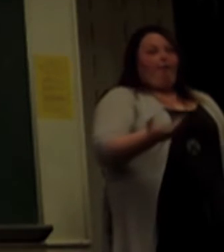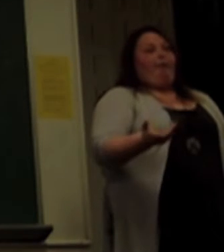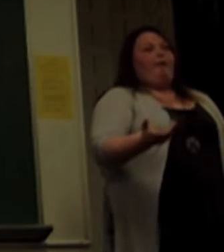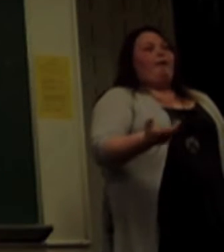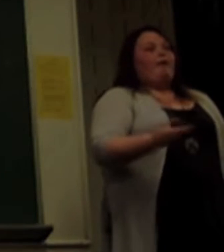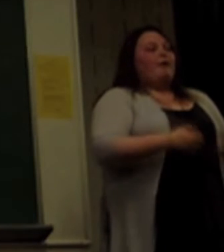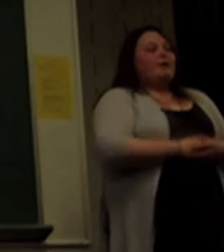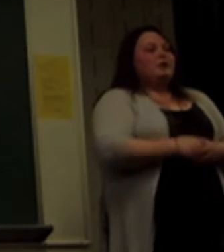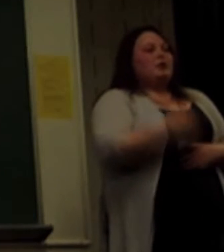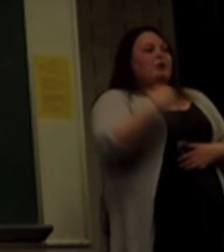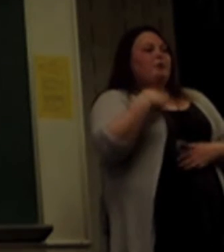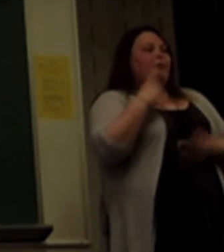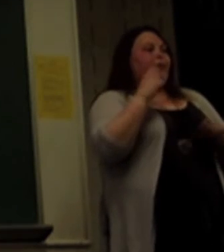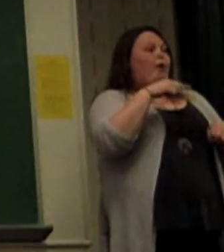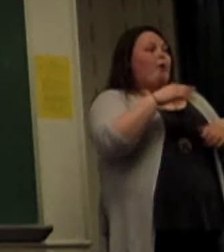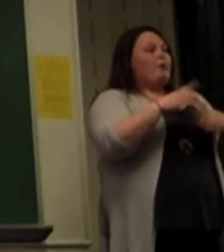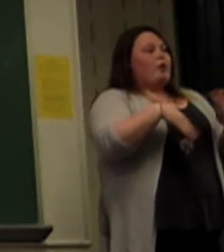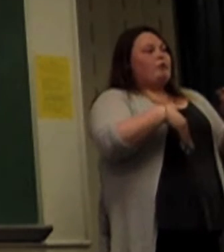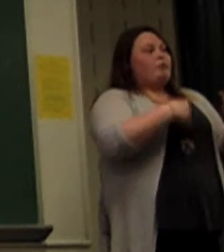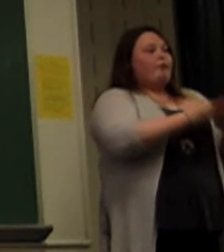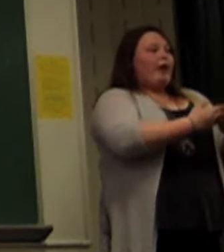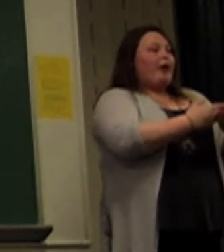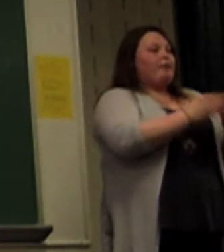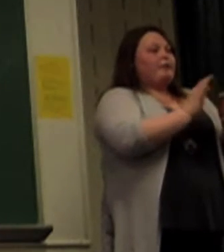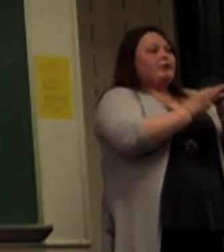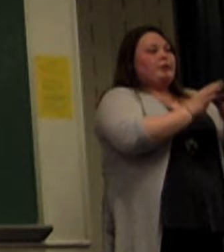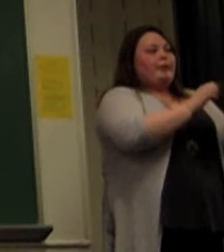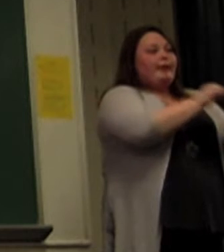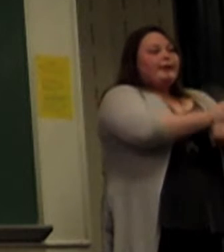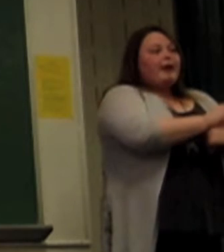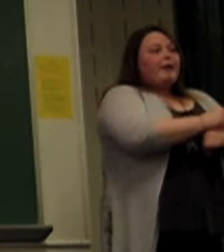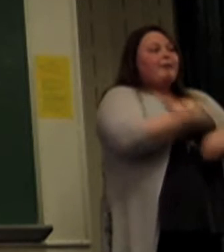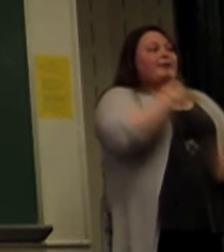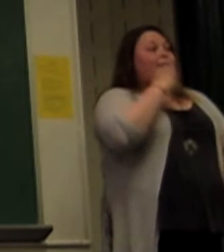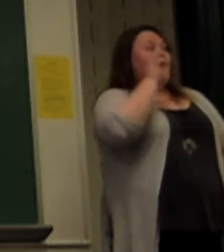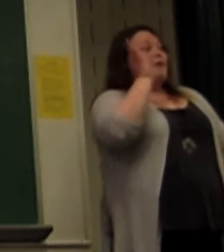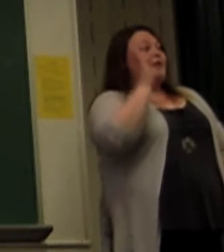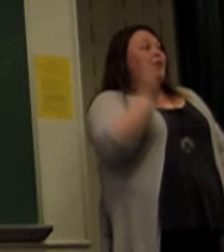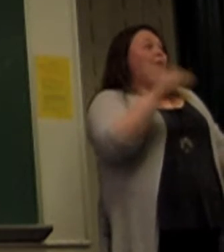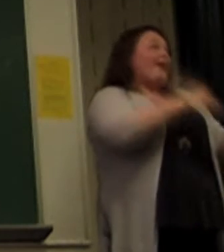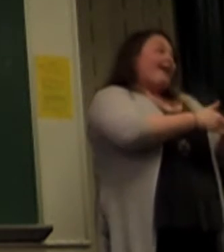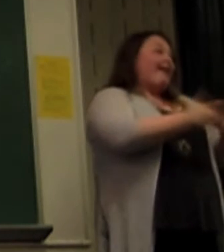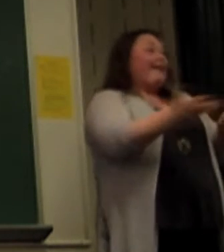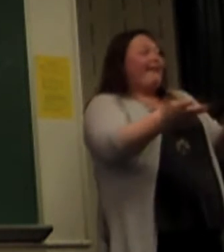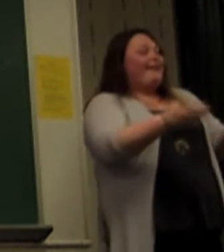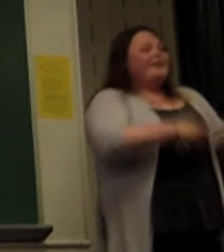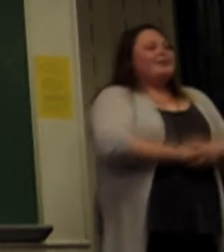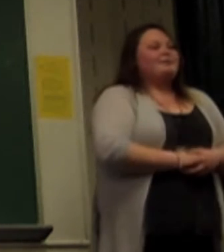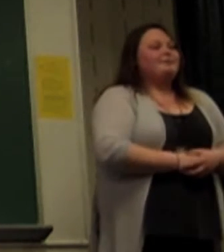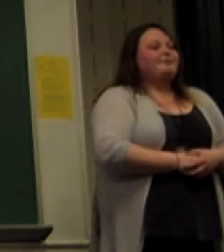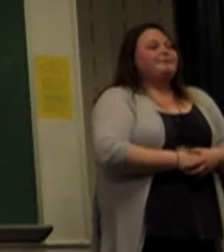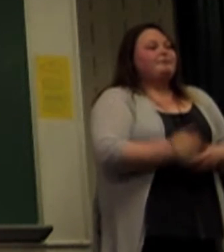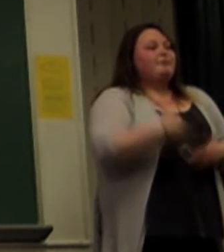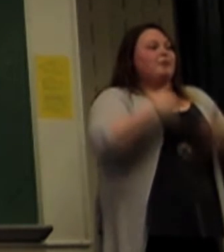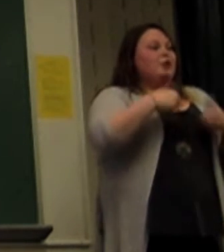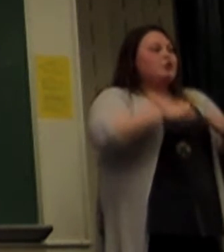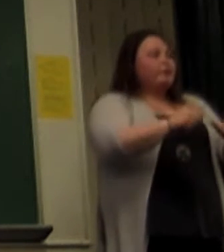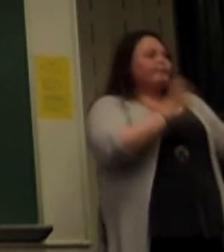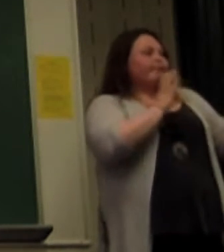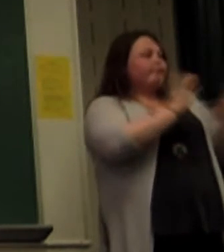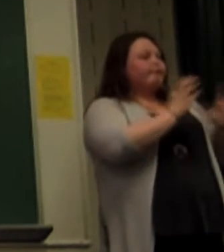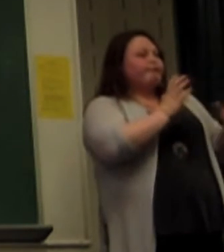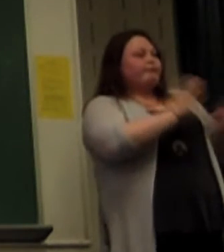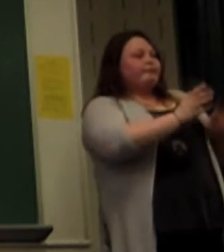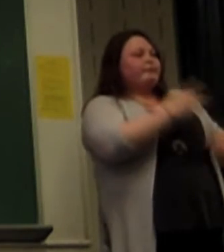incident where, whatever. If you know something that's happening with them, I don't want to, like, tell you anything about this person, but you can be like, oh, what happened with this? Like, are you feeling